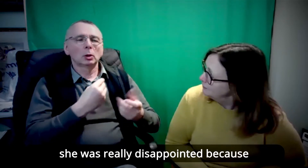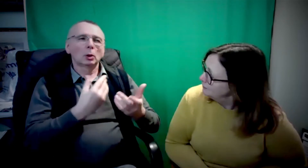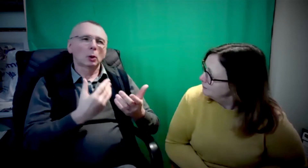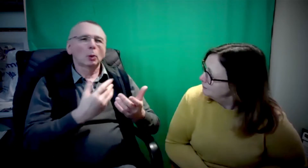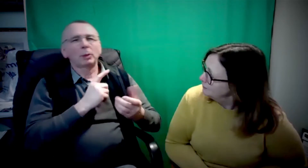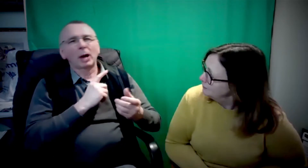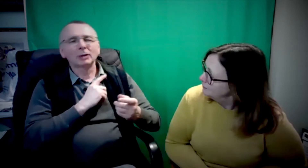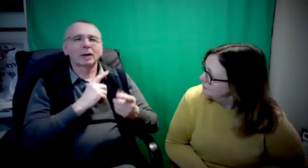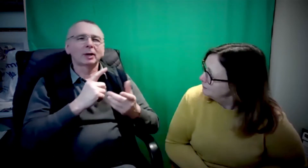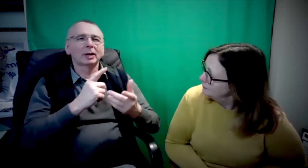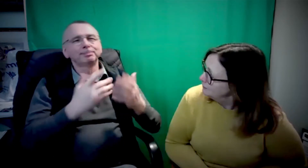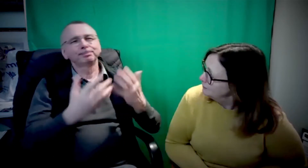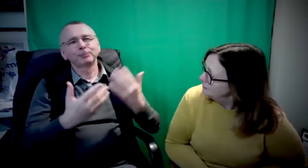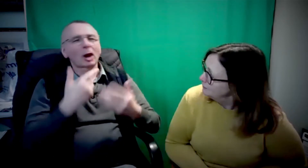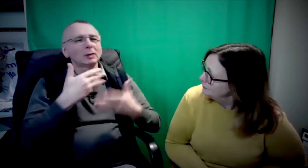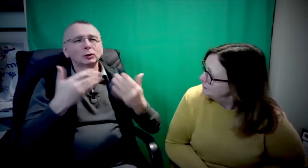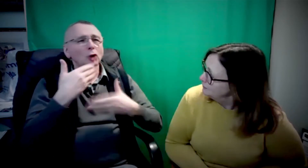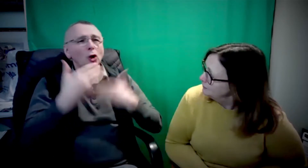disappointed because, you know,